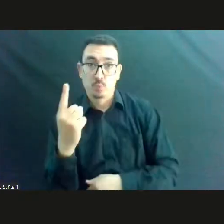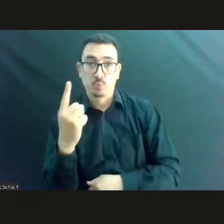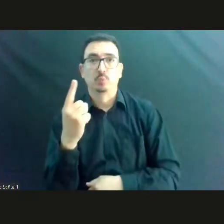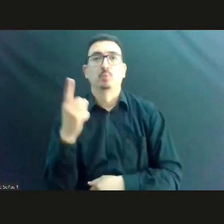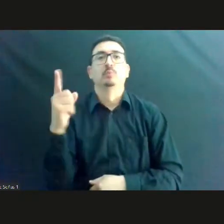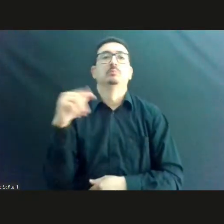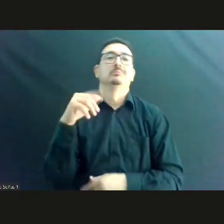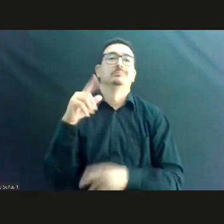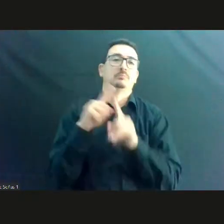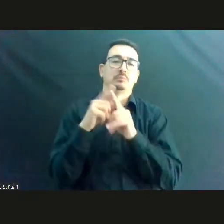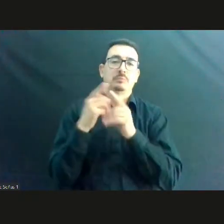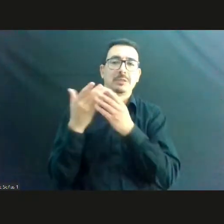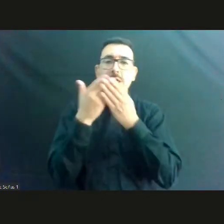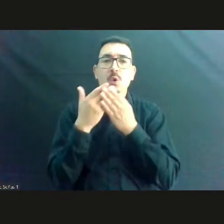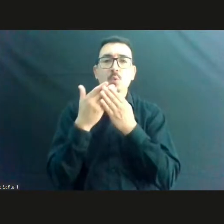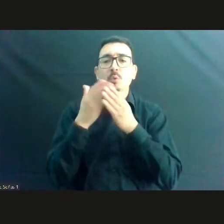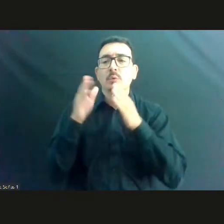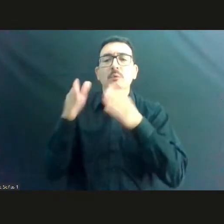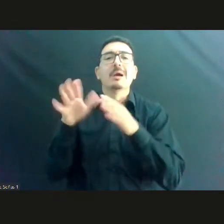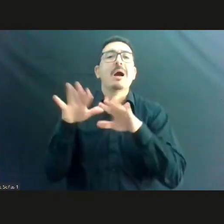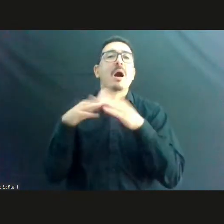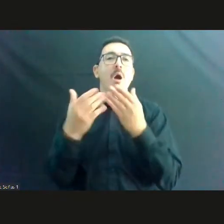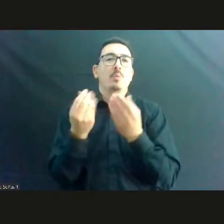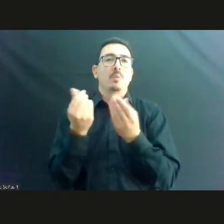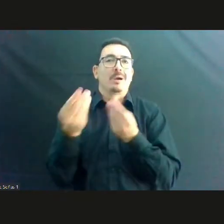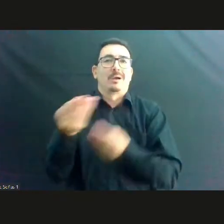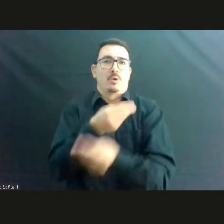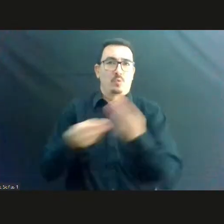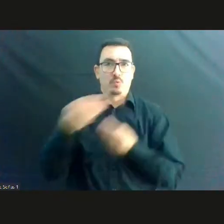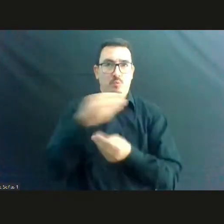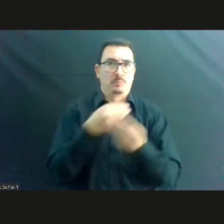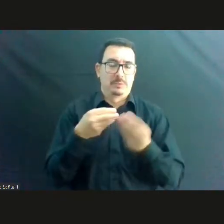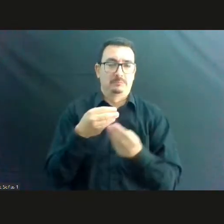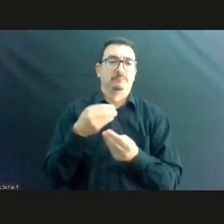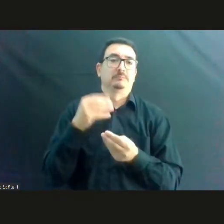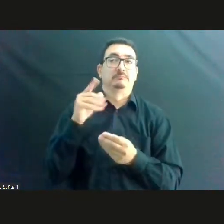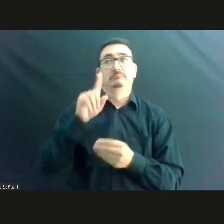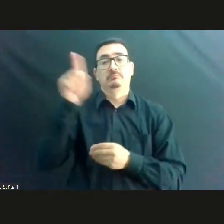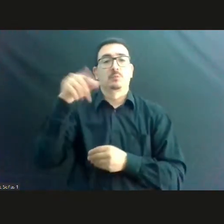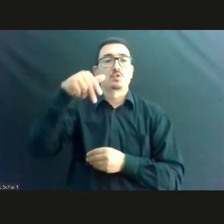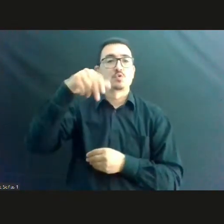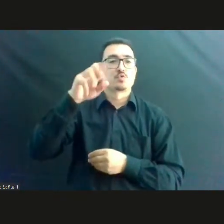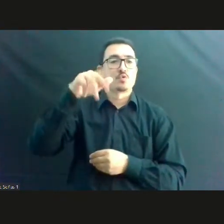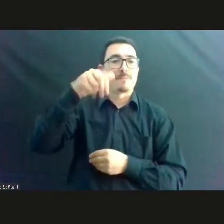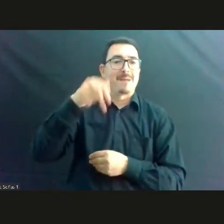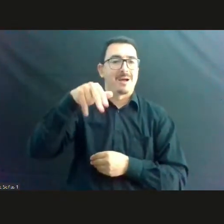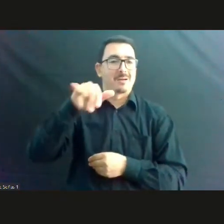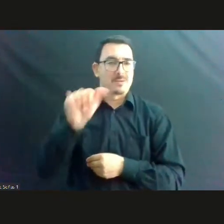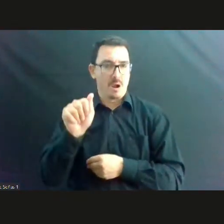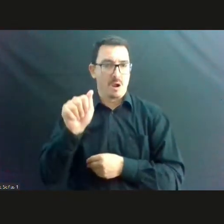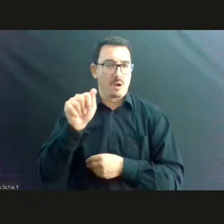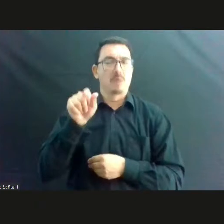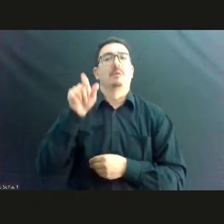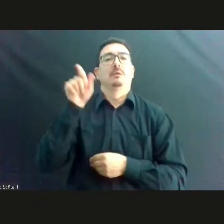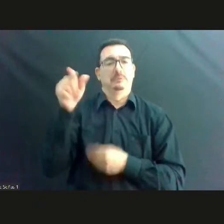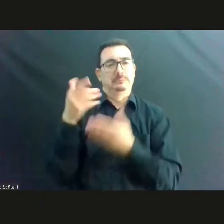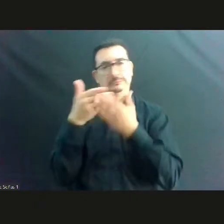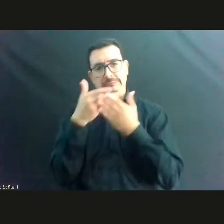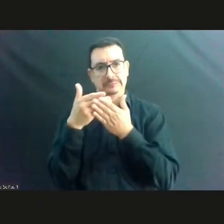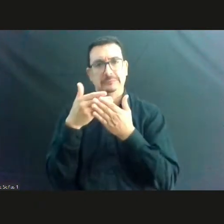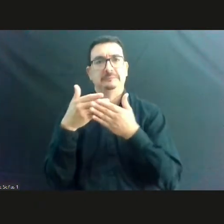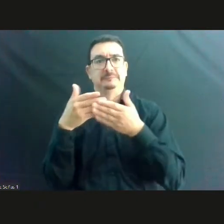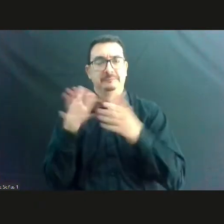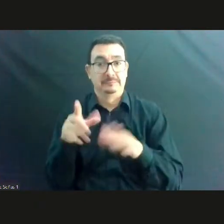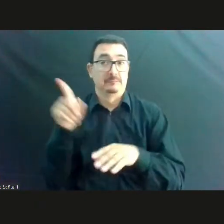to 2004 in prevention and resolution of conflict at the Ignatius University in New York, a joint